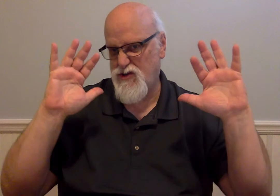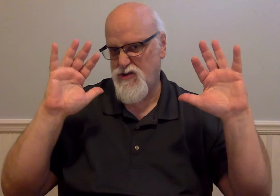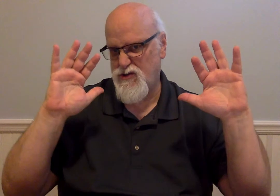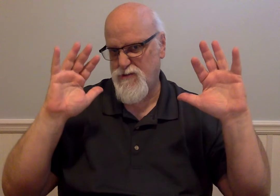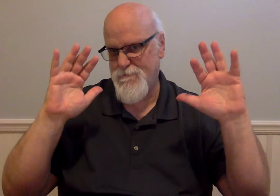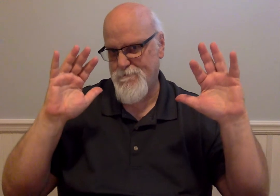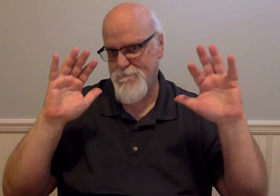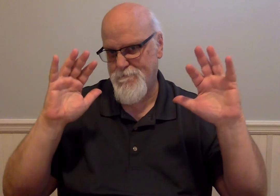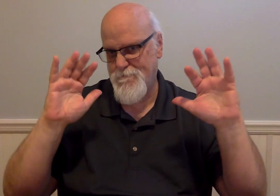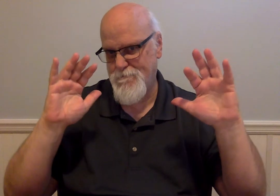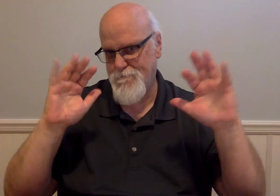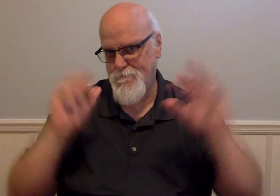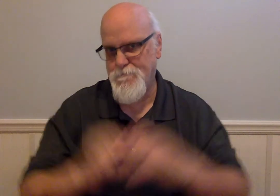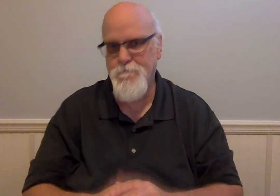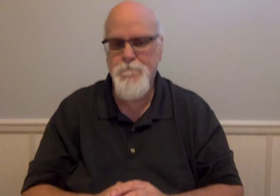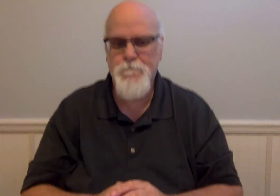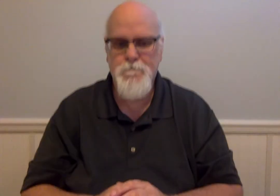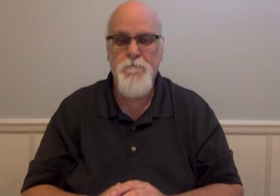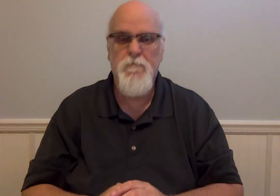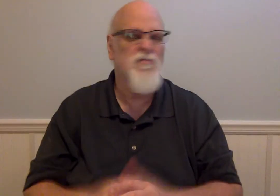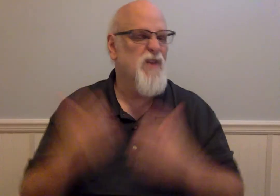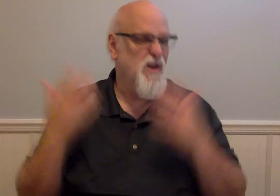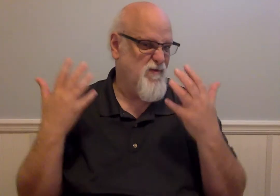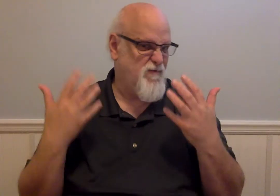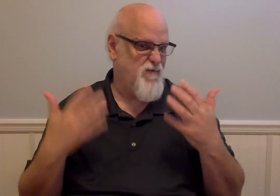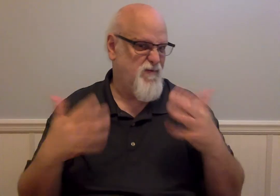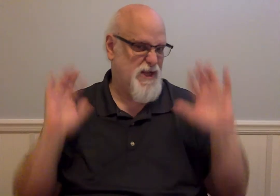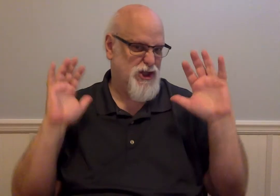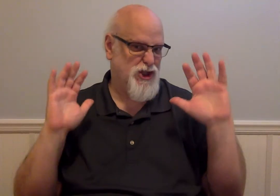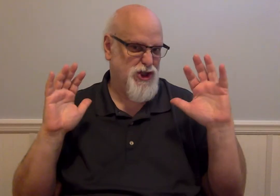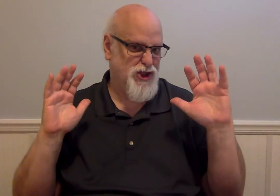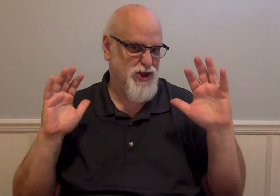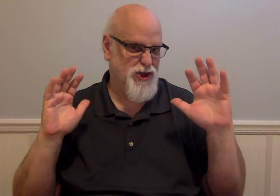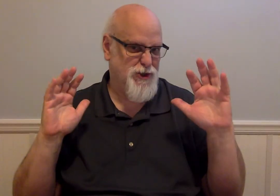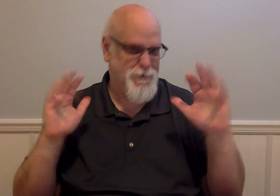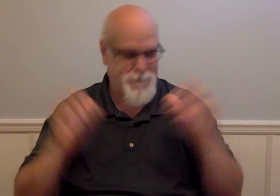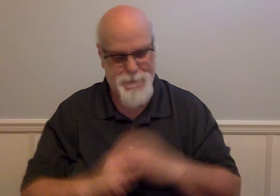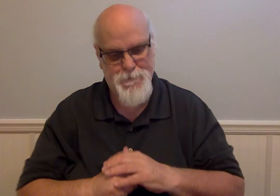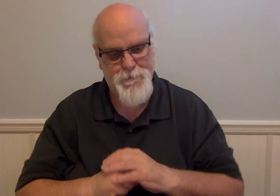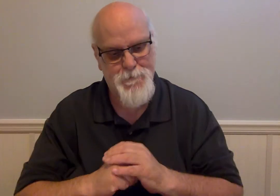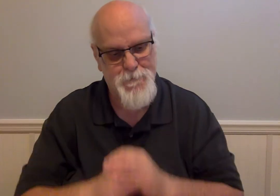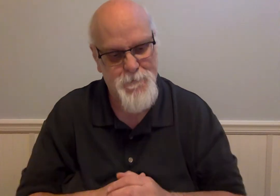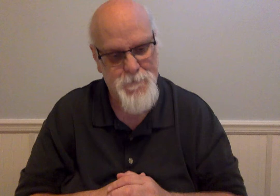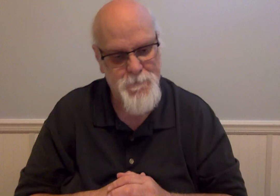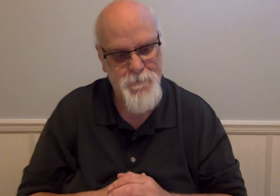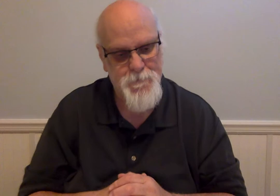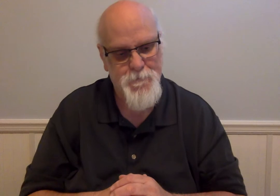This is the sign for finish. So anytime you add that, it means something happened. So I finished.